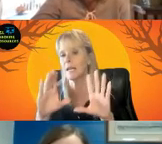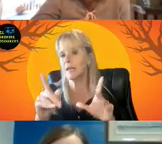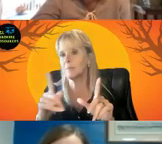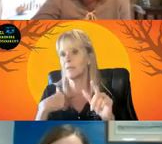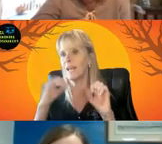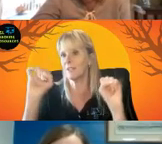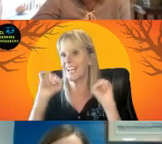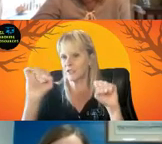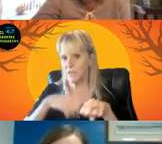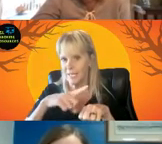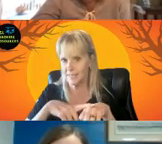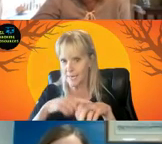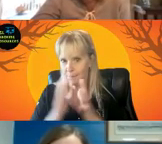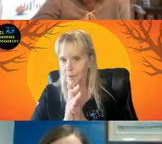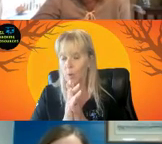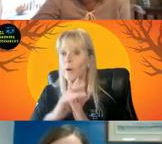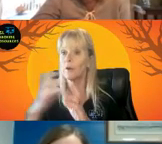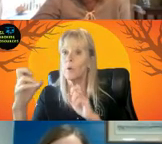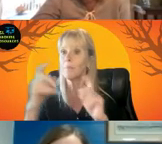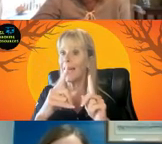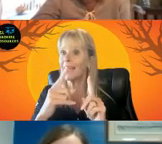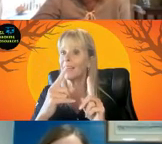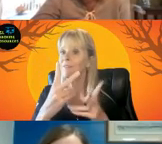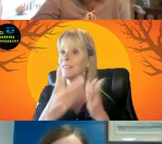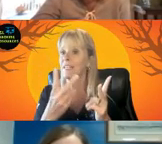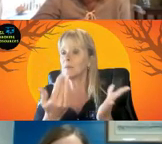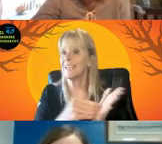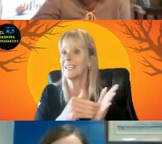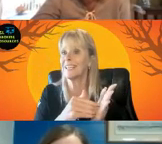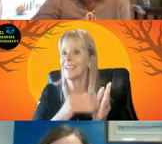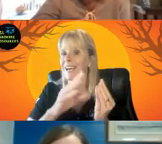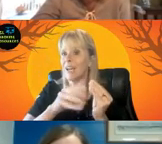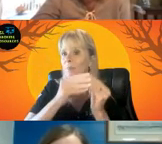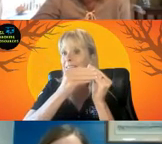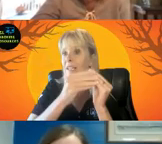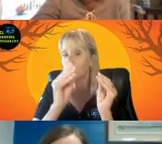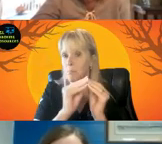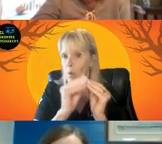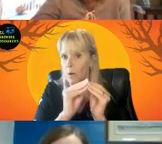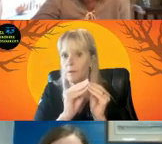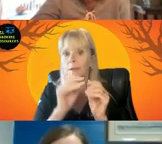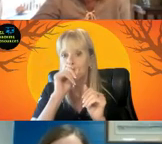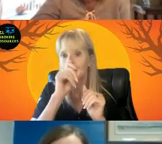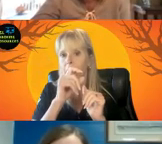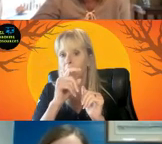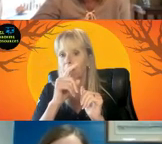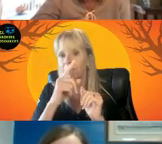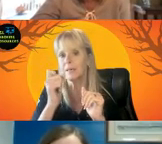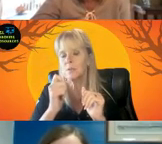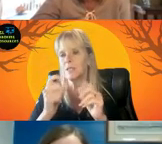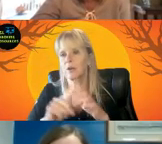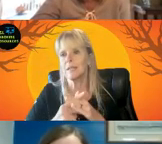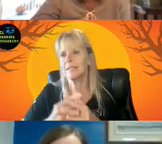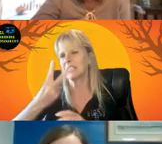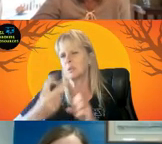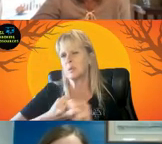of the sign clubs even have an exercise time. We are going back and visiting them again and kind of updating them more